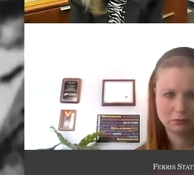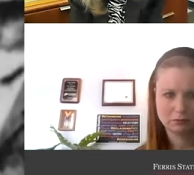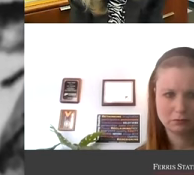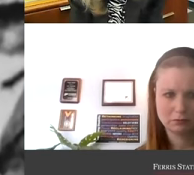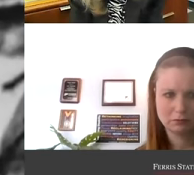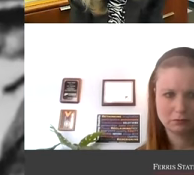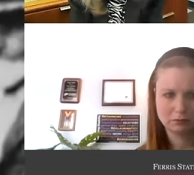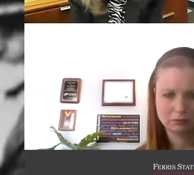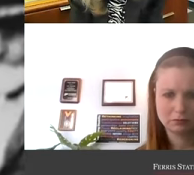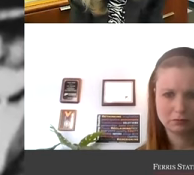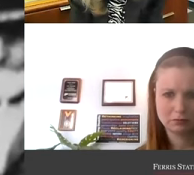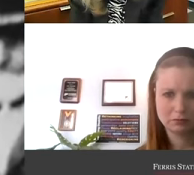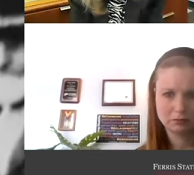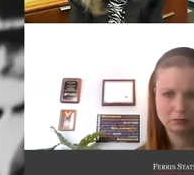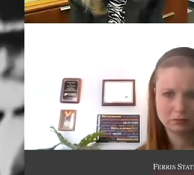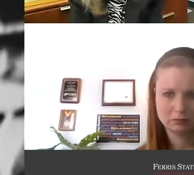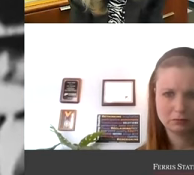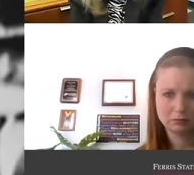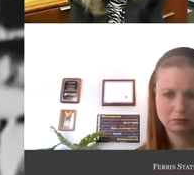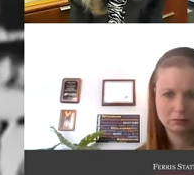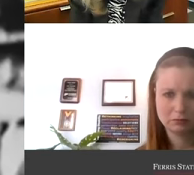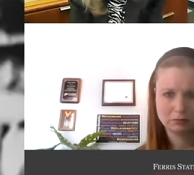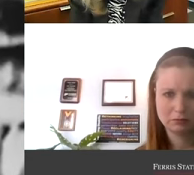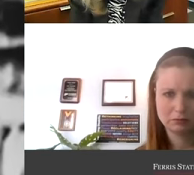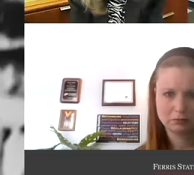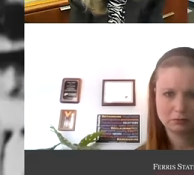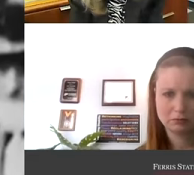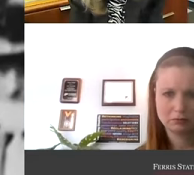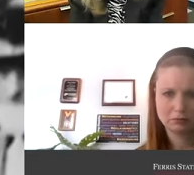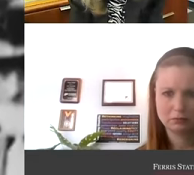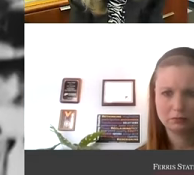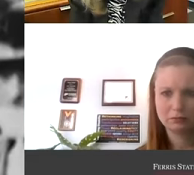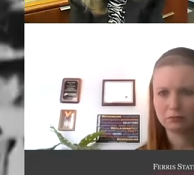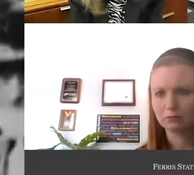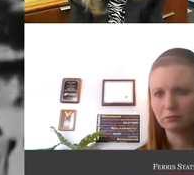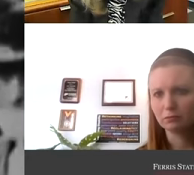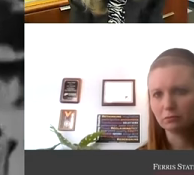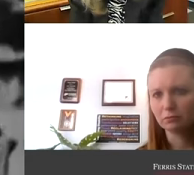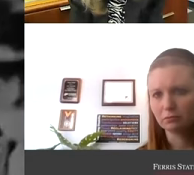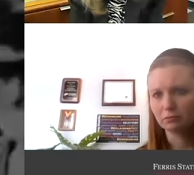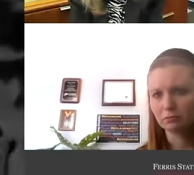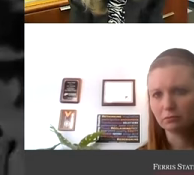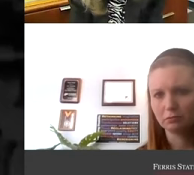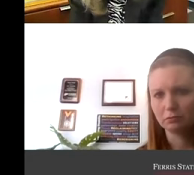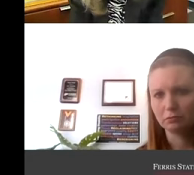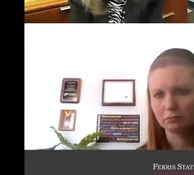came one last yowl. No, no, no.